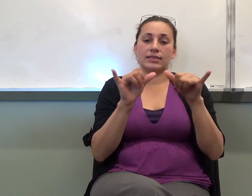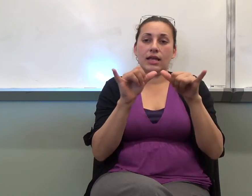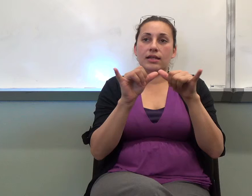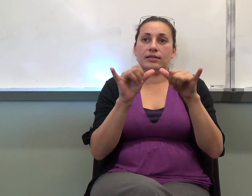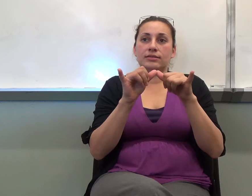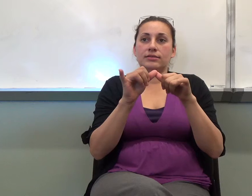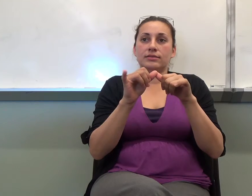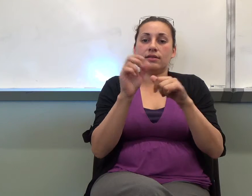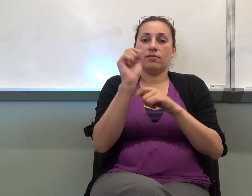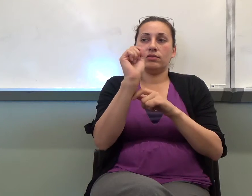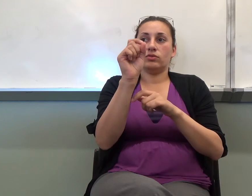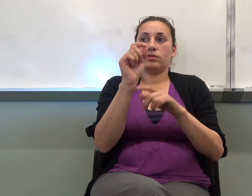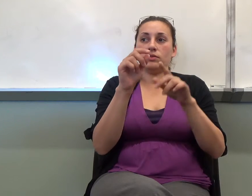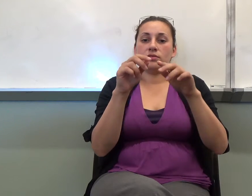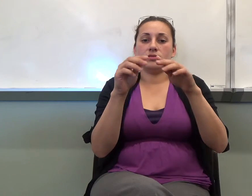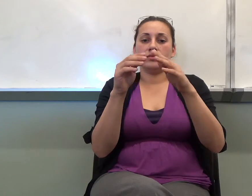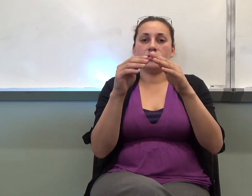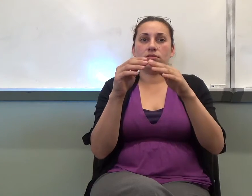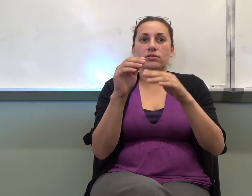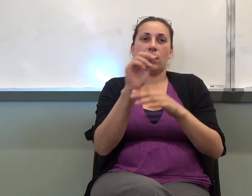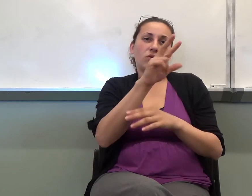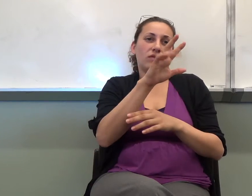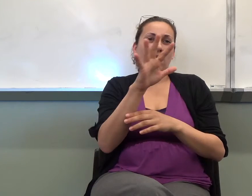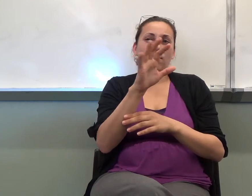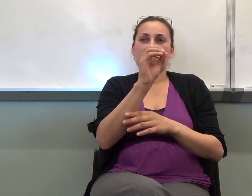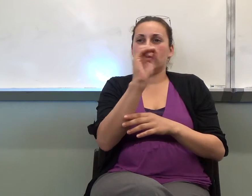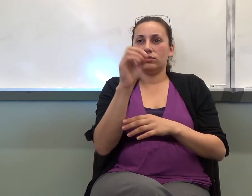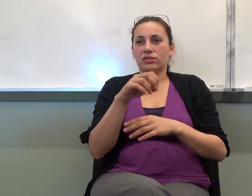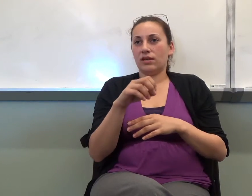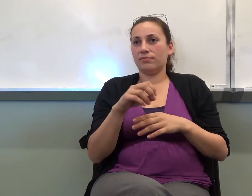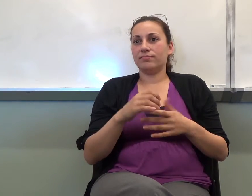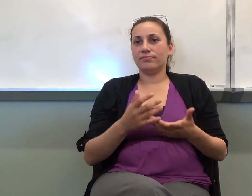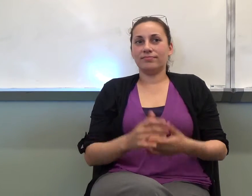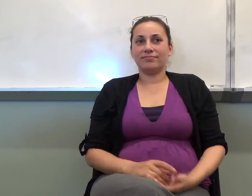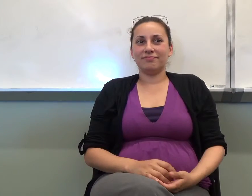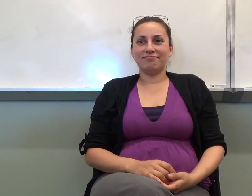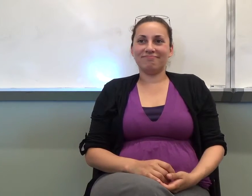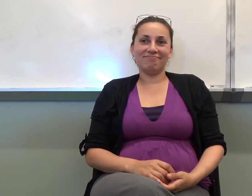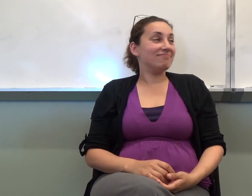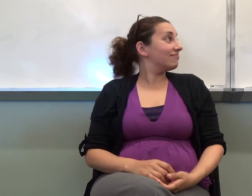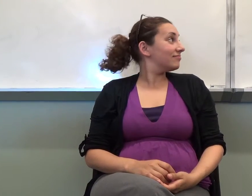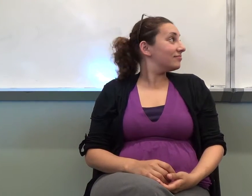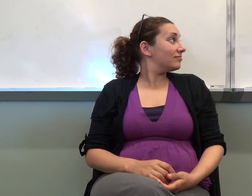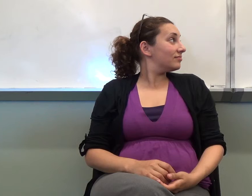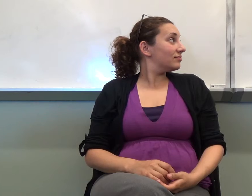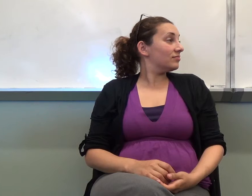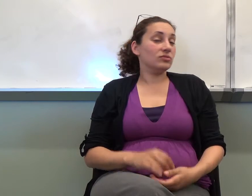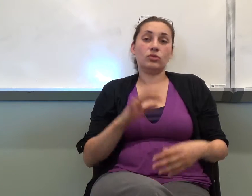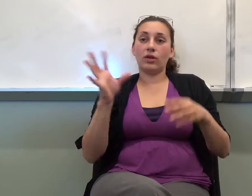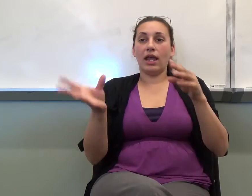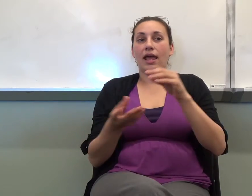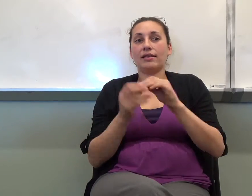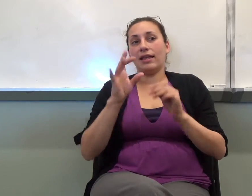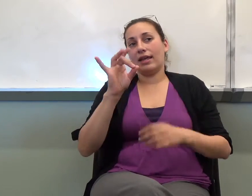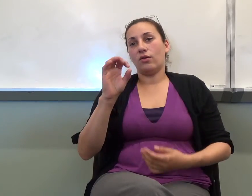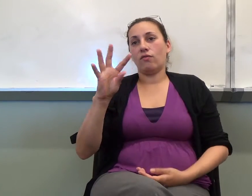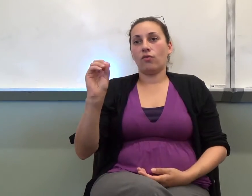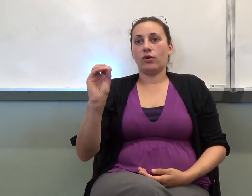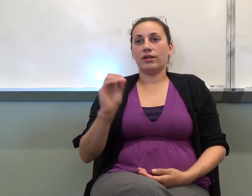you could put the 35%, or whatever you want to. You could also put the 840 in there. Gives